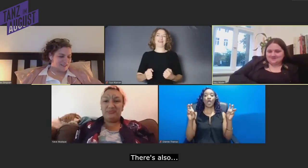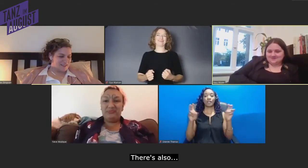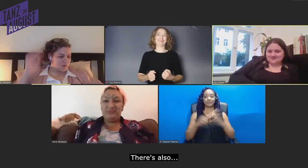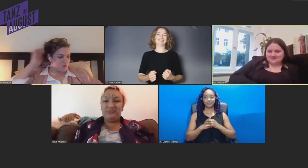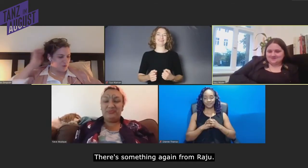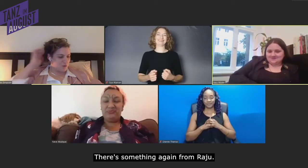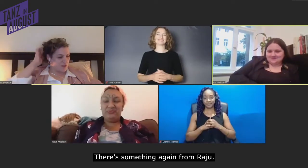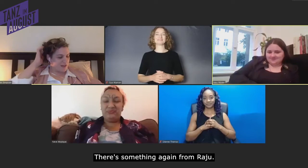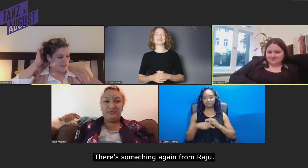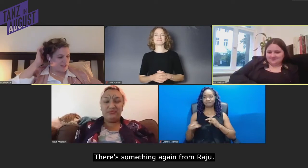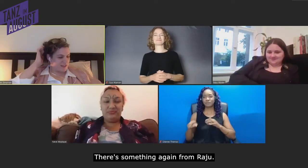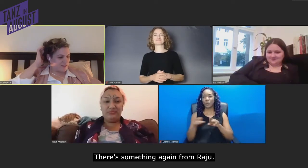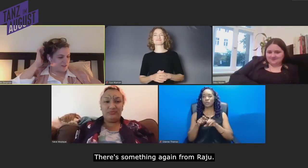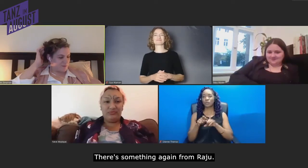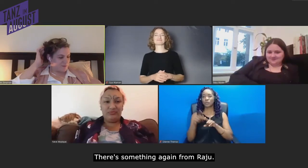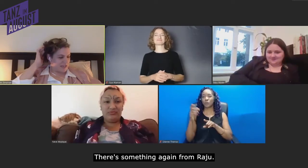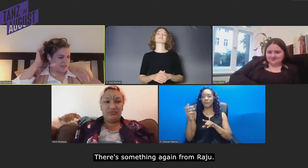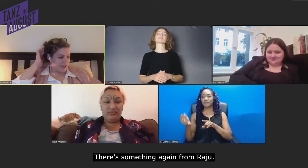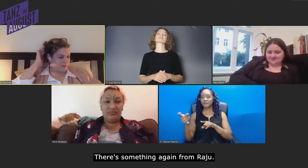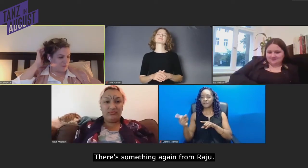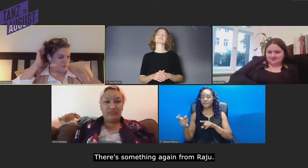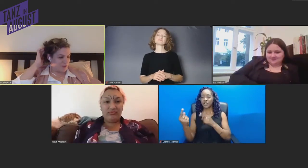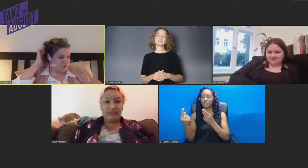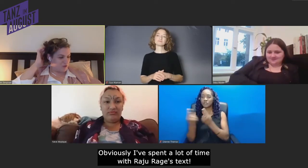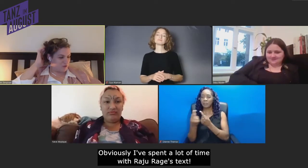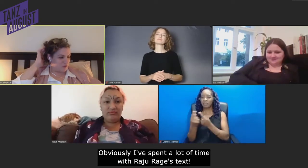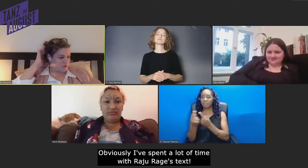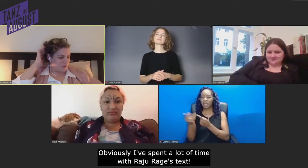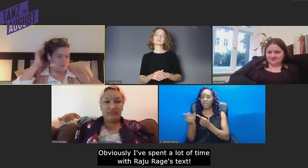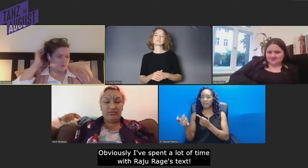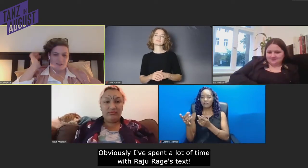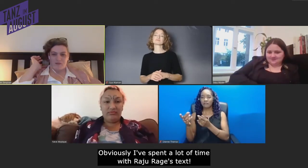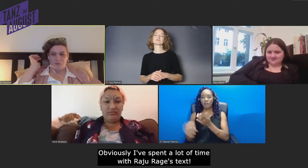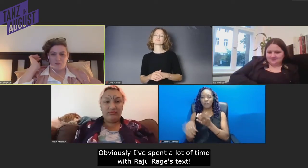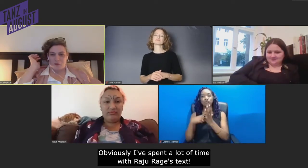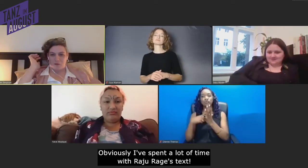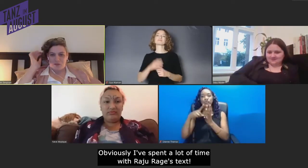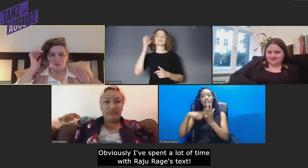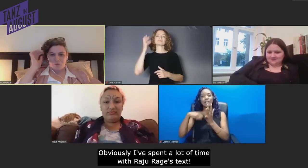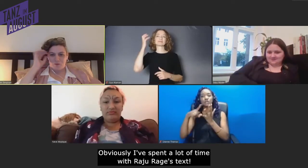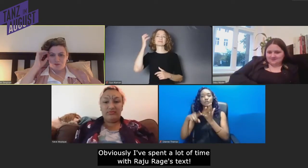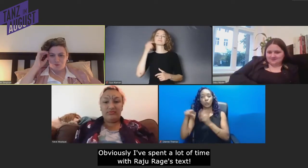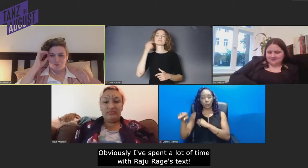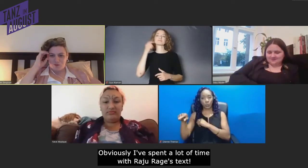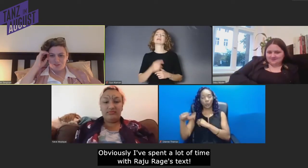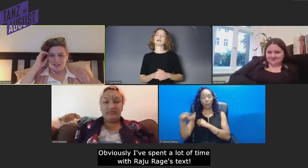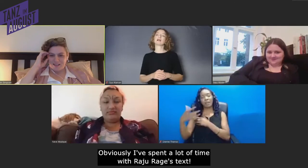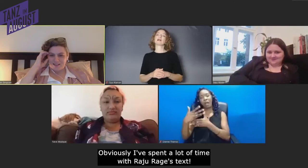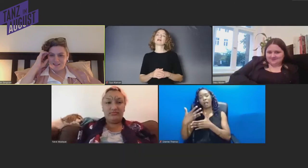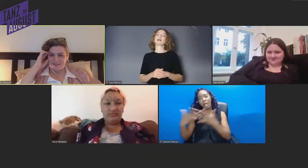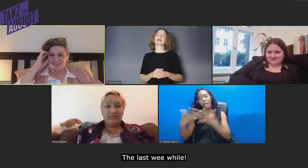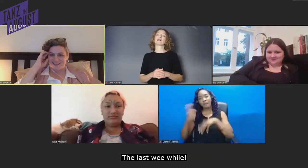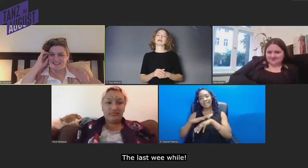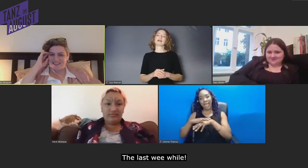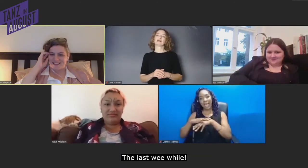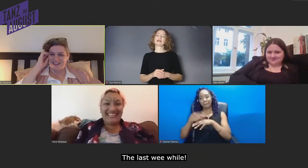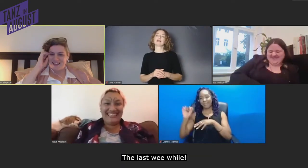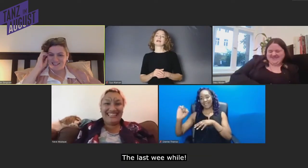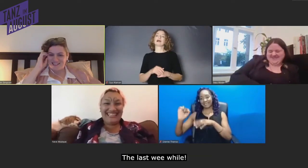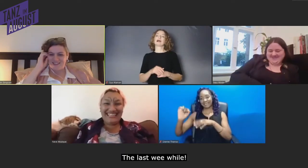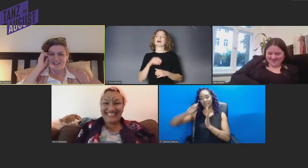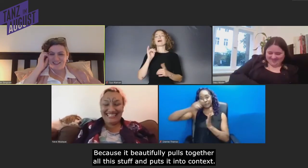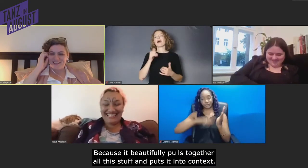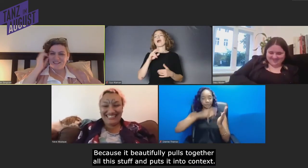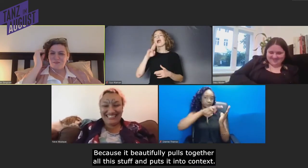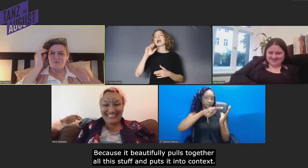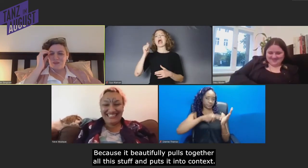There's also, I think there's something again from Raju. Obviously, I've spent a lot of time with Raju Rage's text the last wee